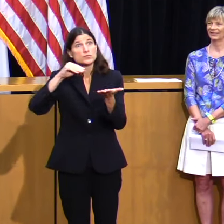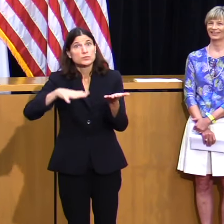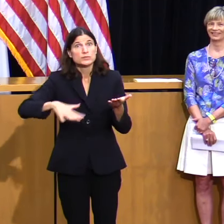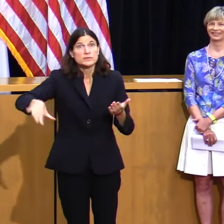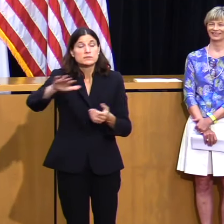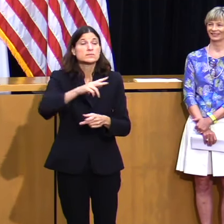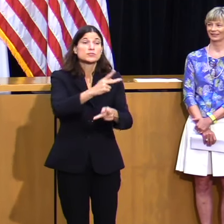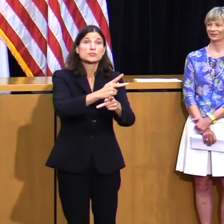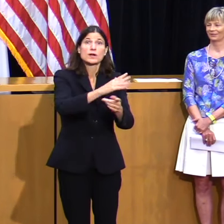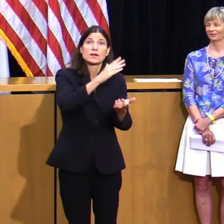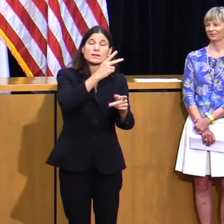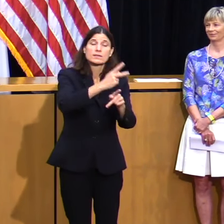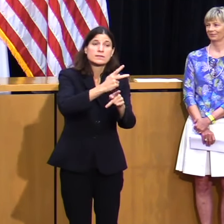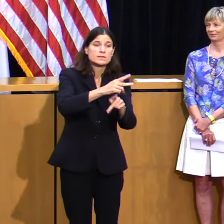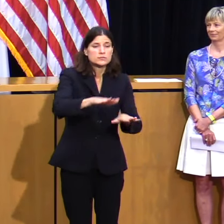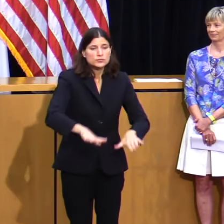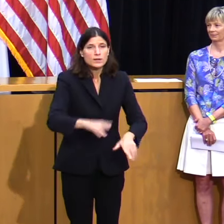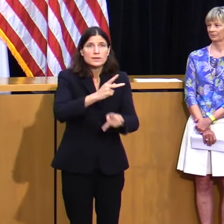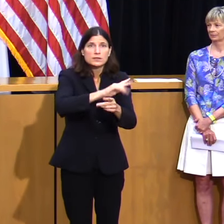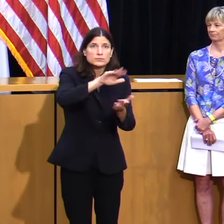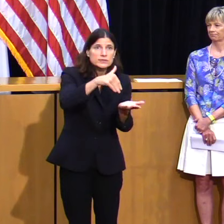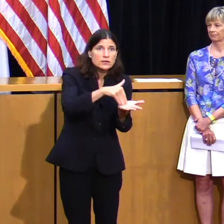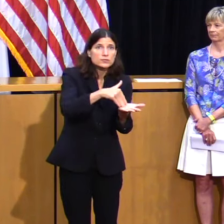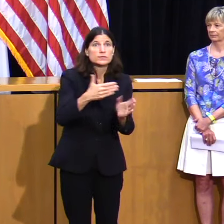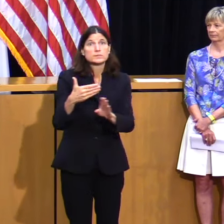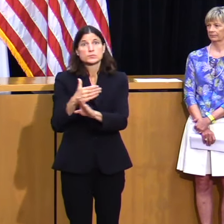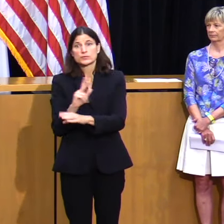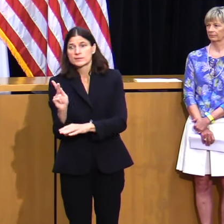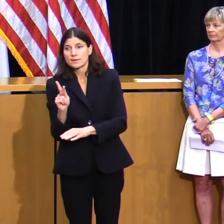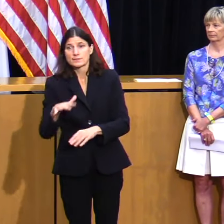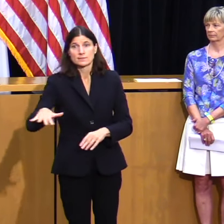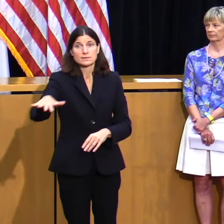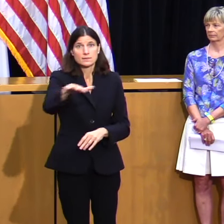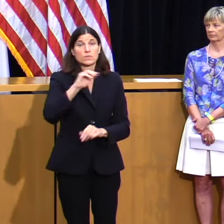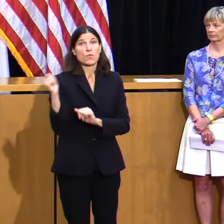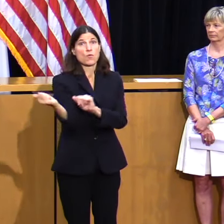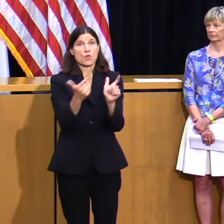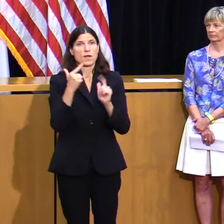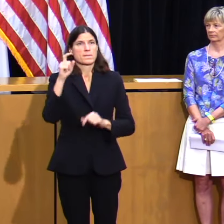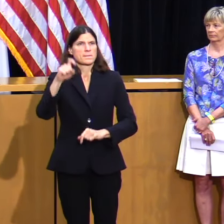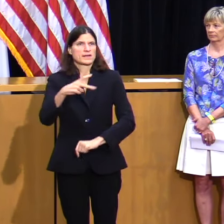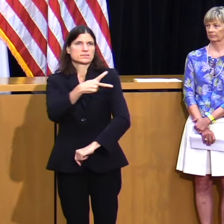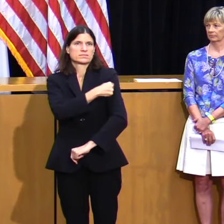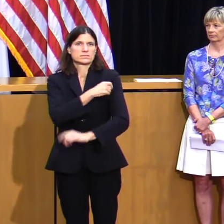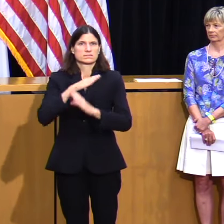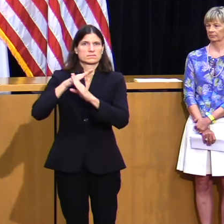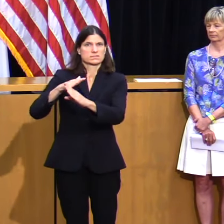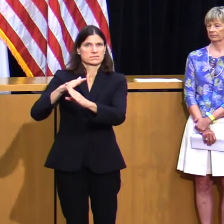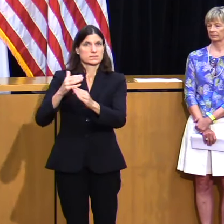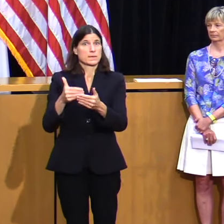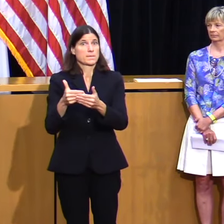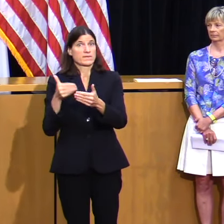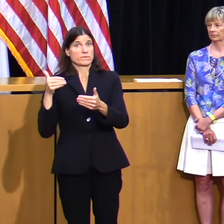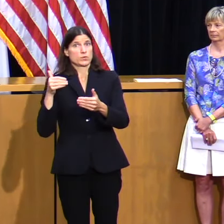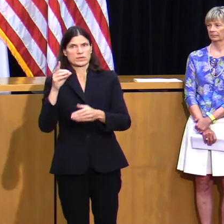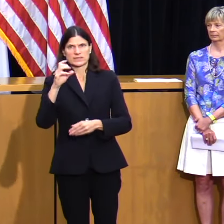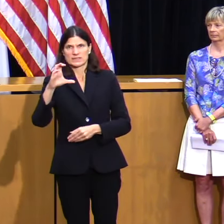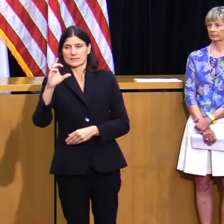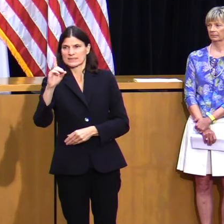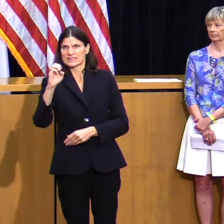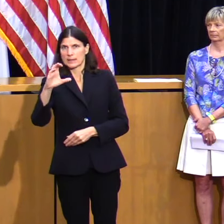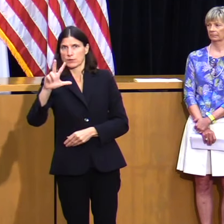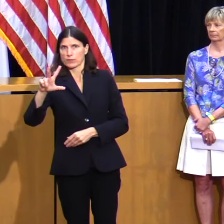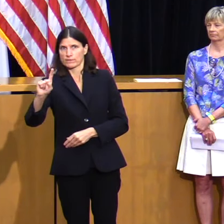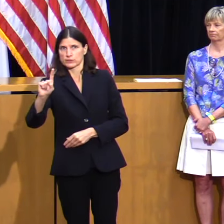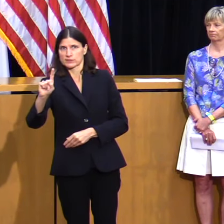2020-2021 influenza season, unless a medical or religious exemption has been provided. Children who